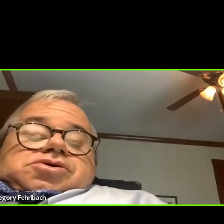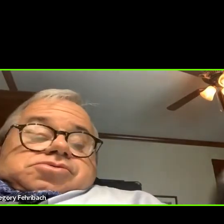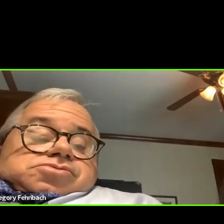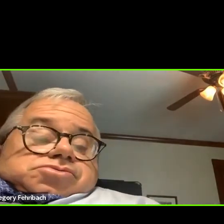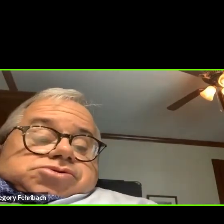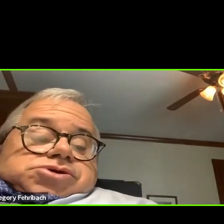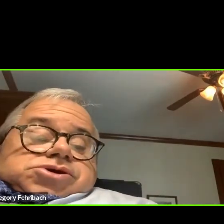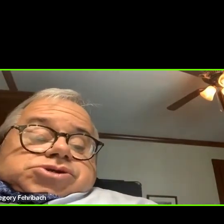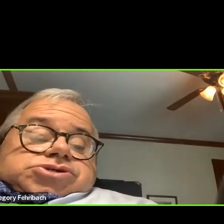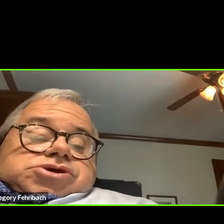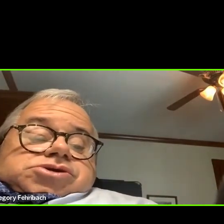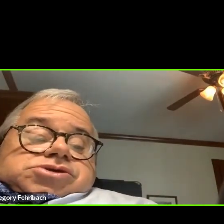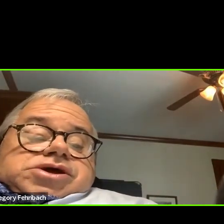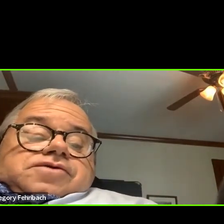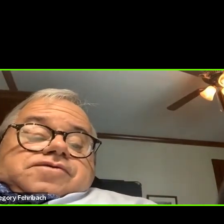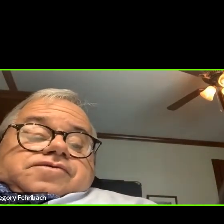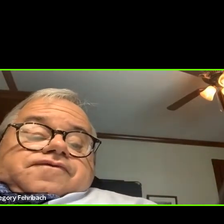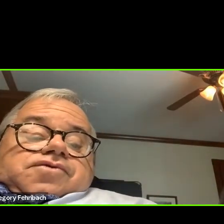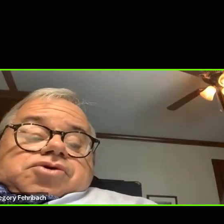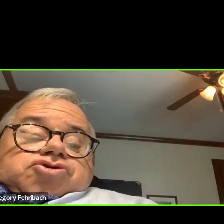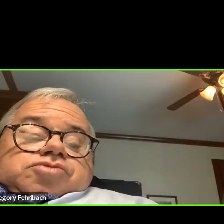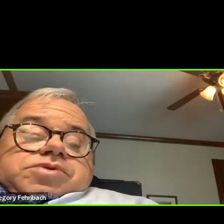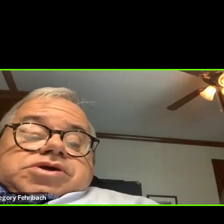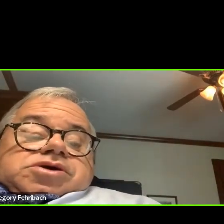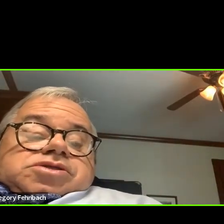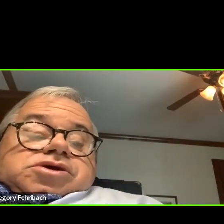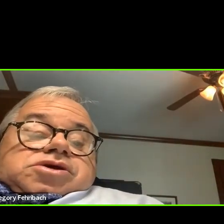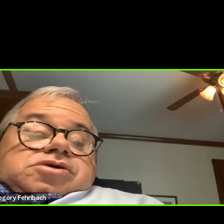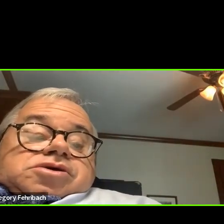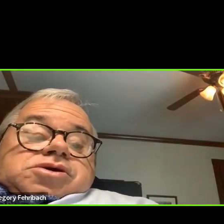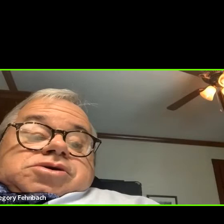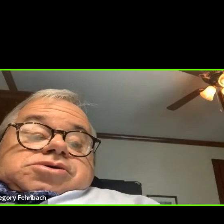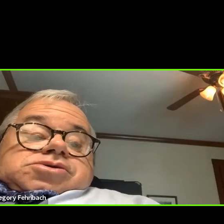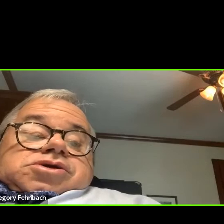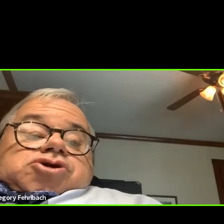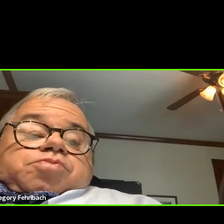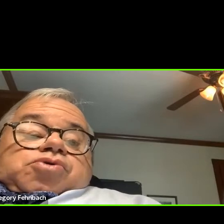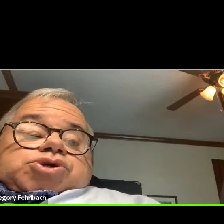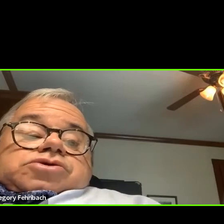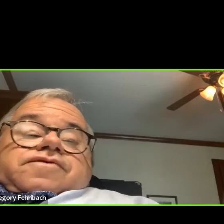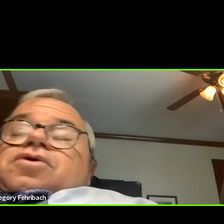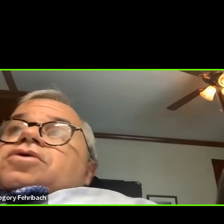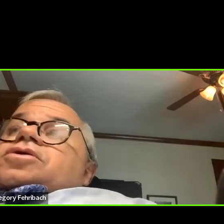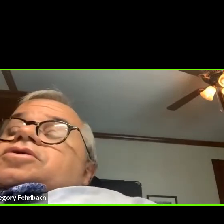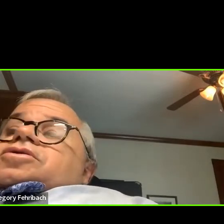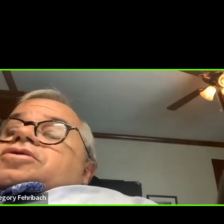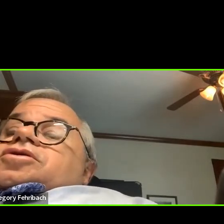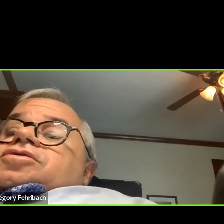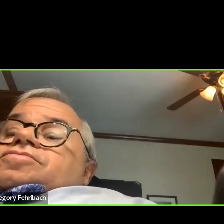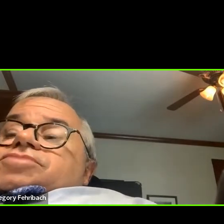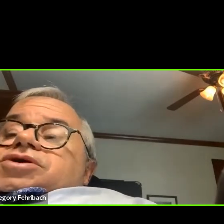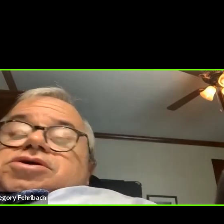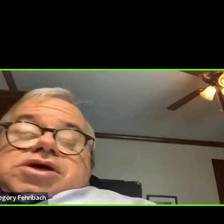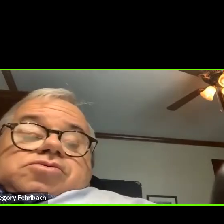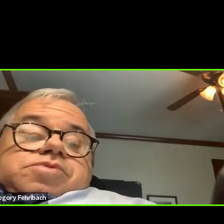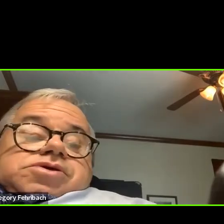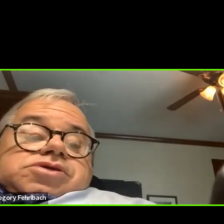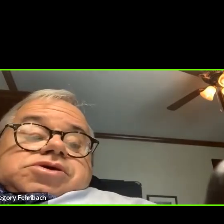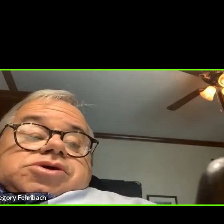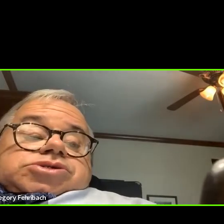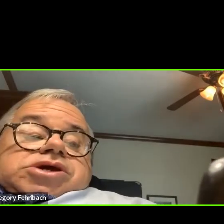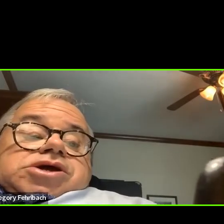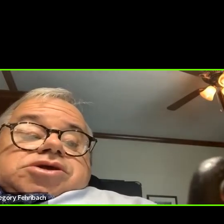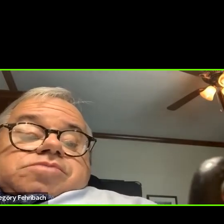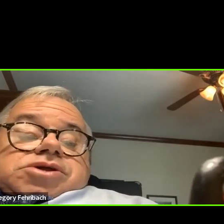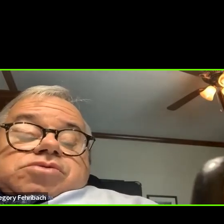All right. It's now for us to begin the next portion of our meeting, and that would be